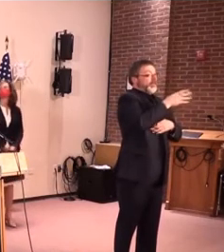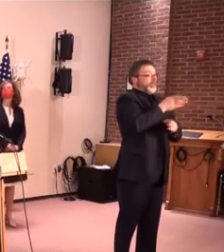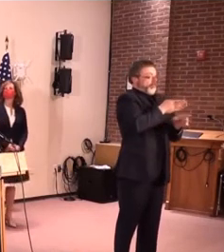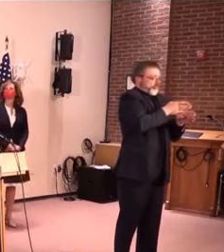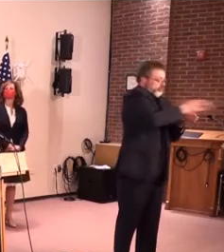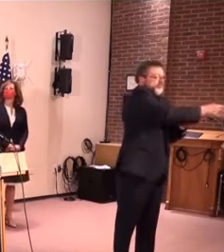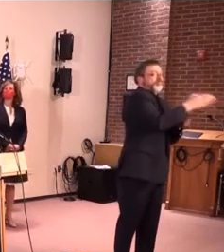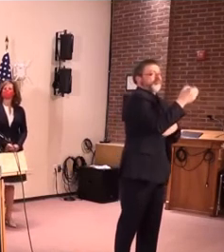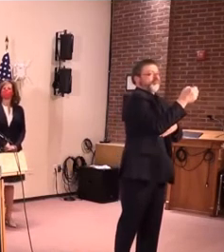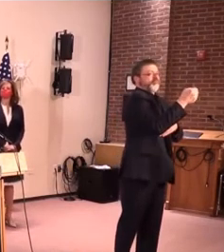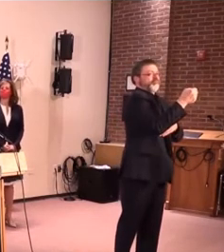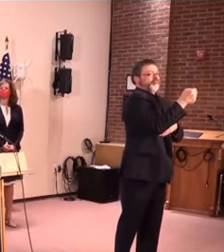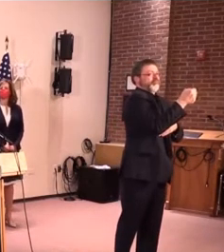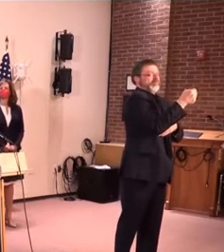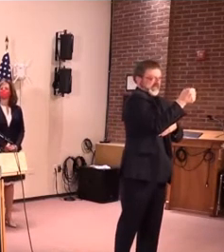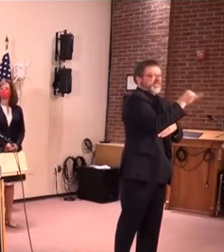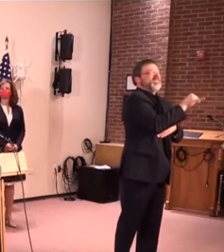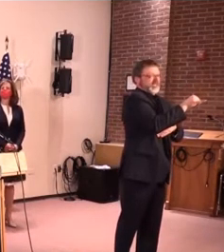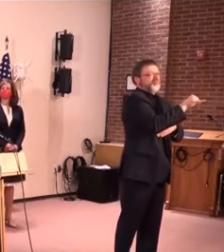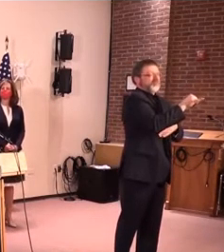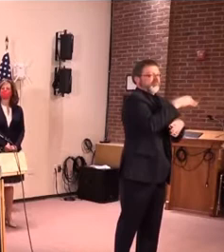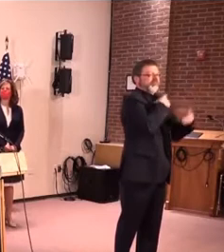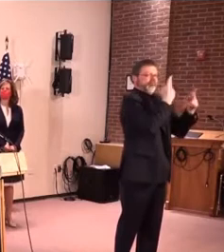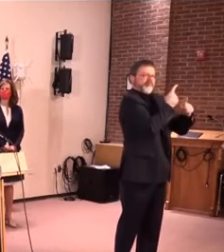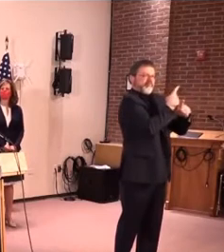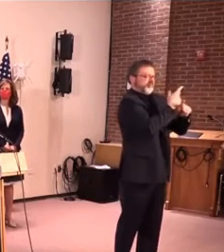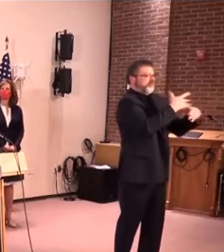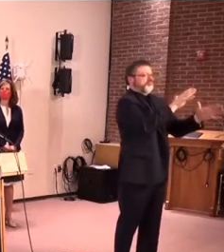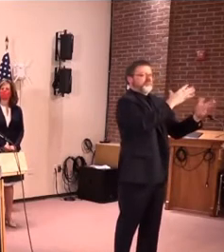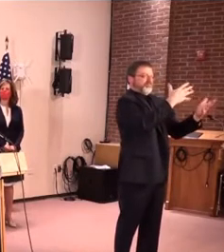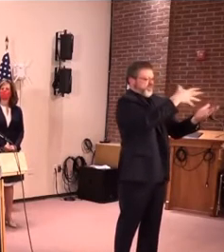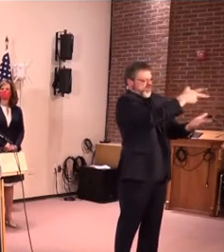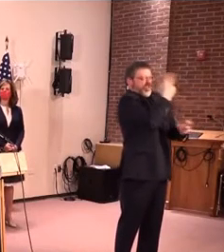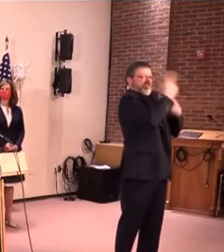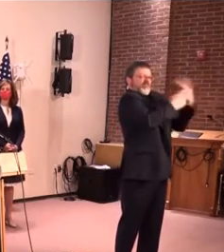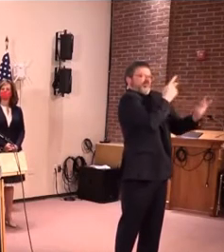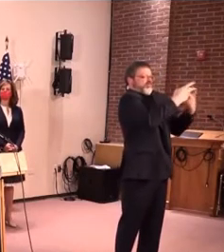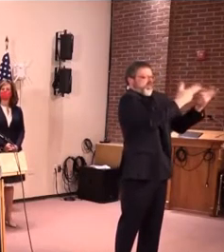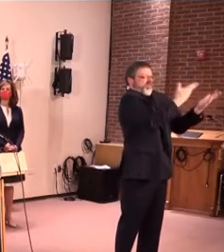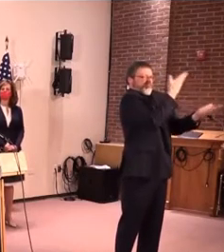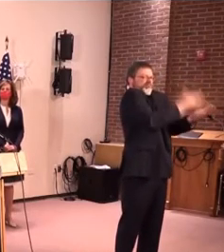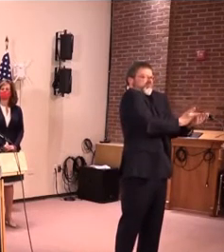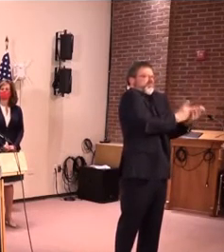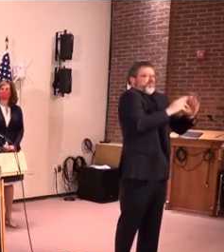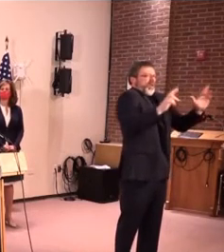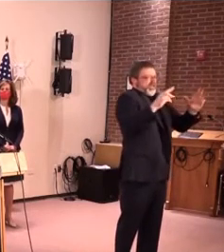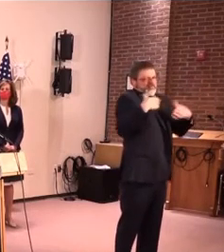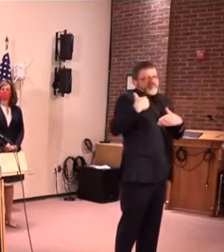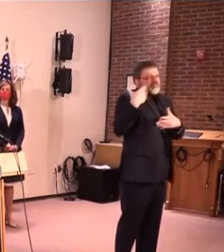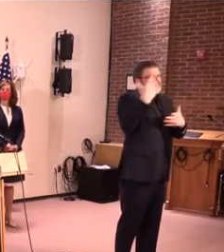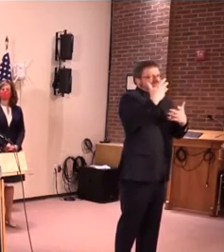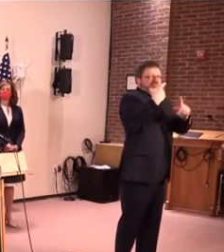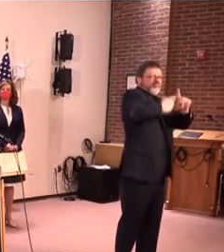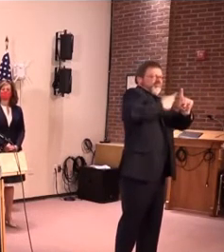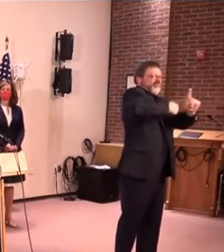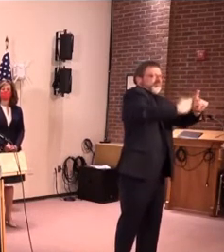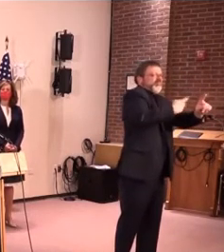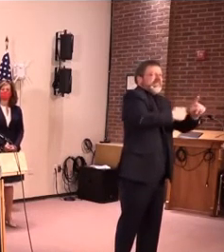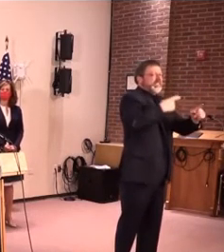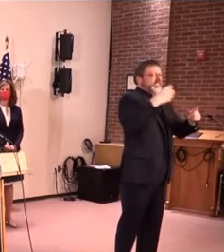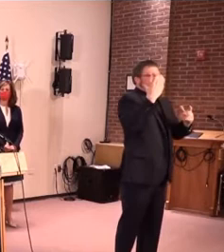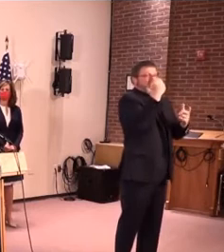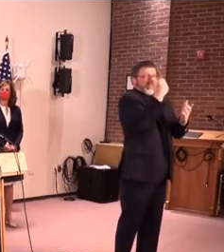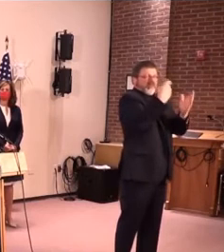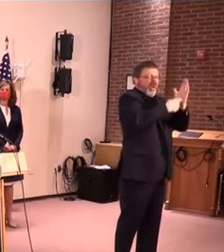The paycheck has already come from the last month, and catastrophic losses have already been incurred there. There may